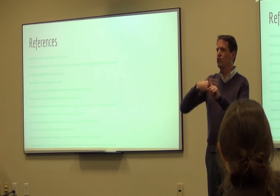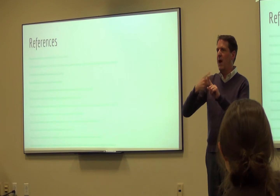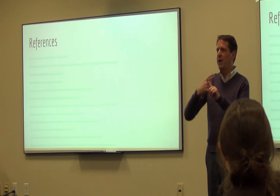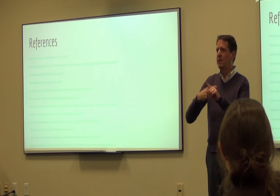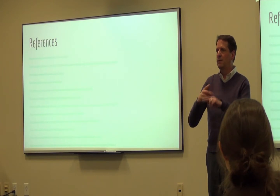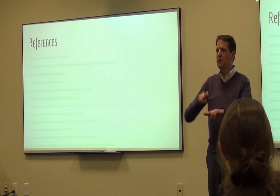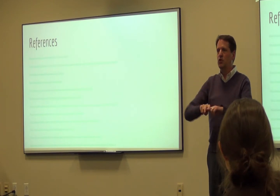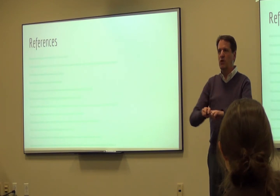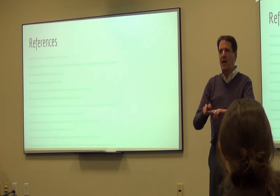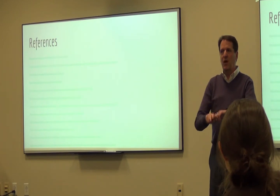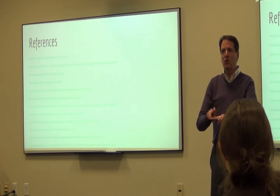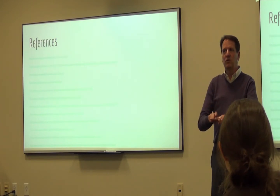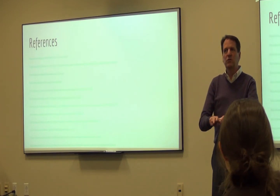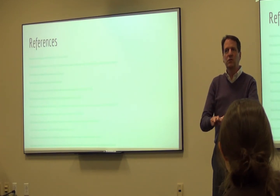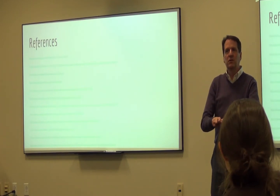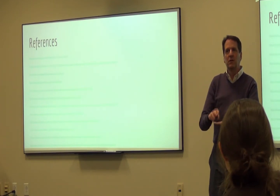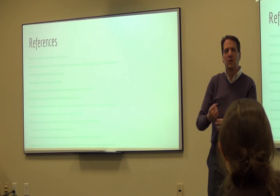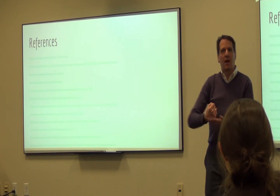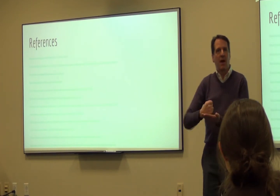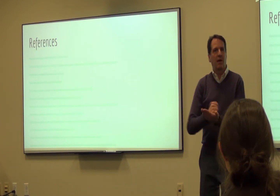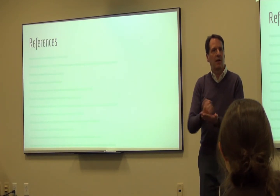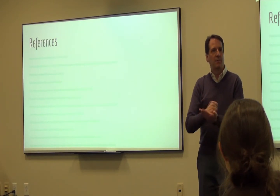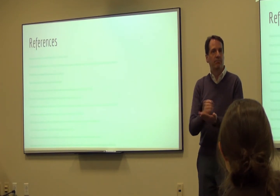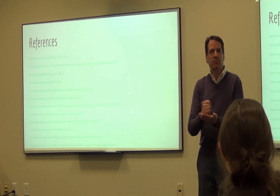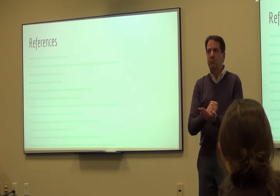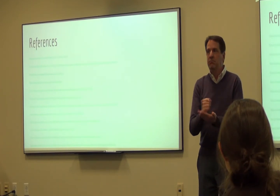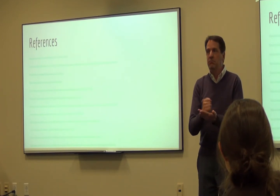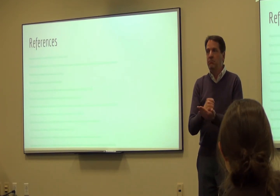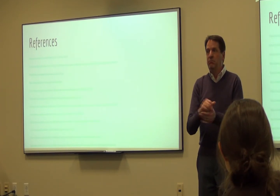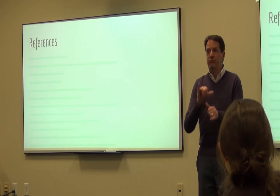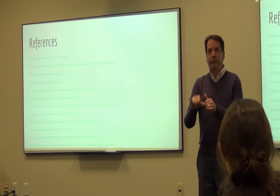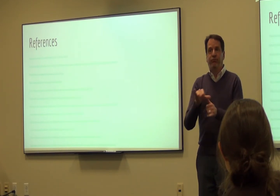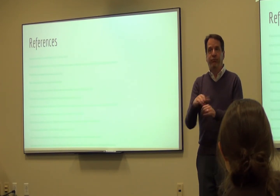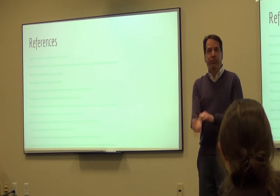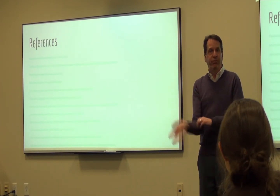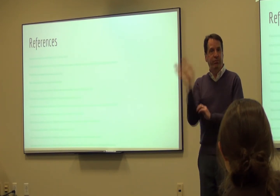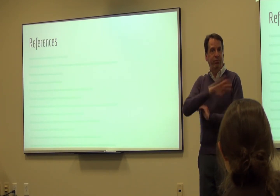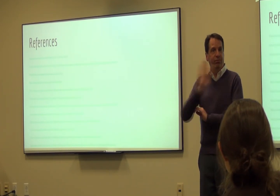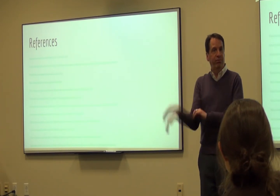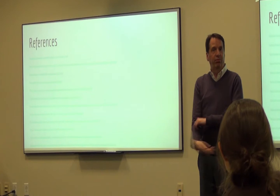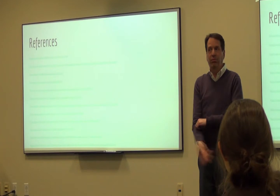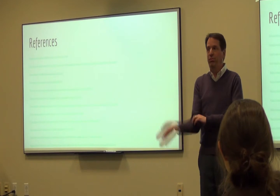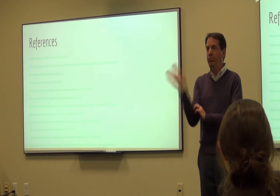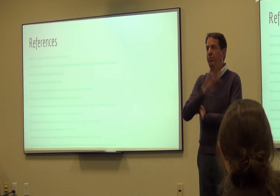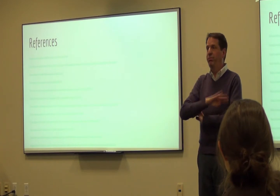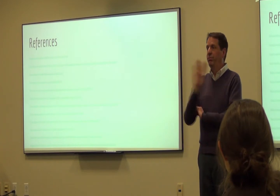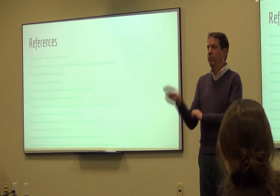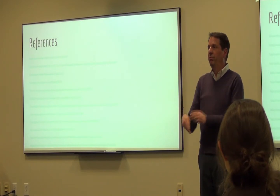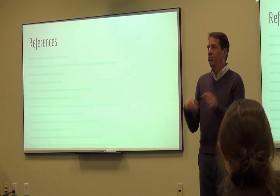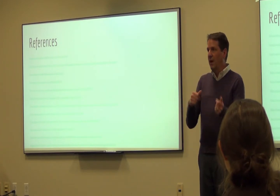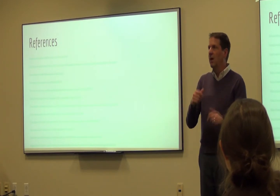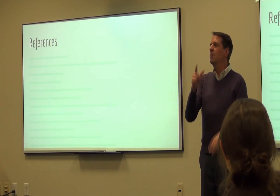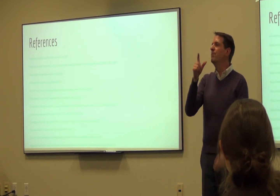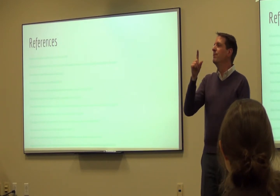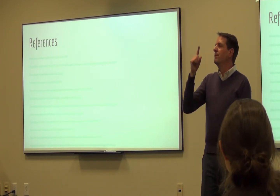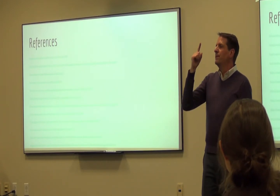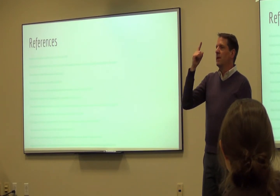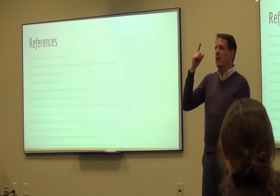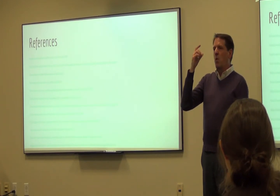people can rent out a chair or a specific seat to play video games and just stay there all day and all night and just play and play and play